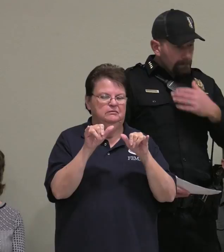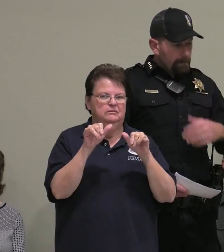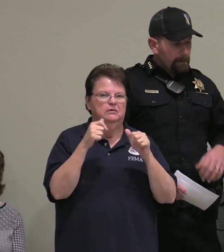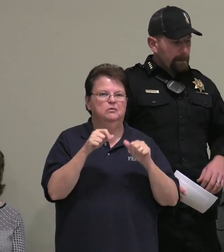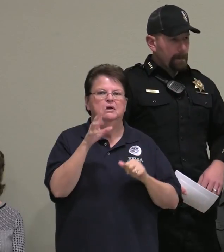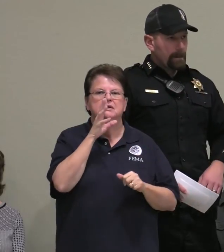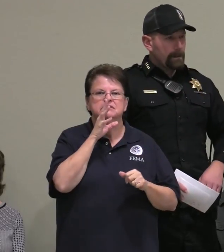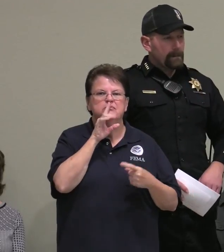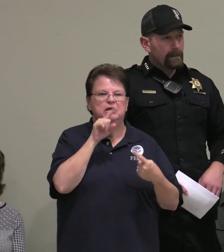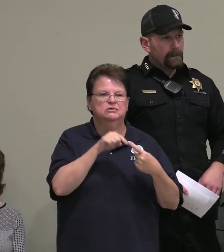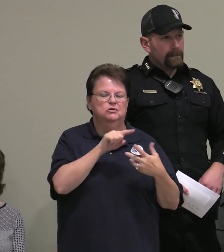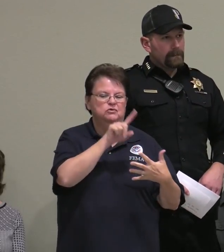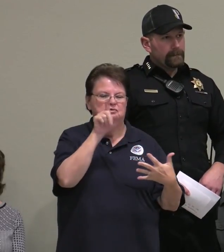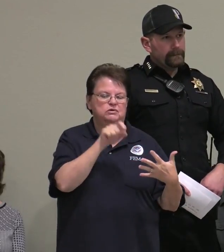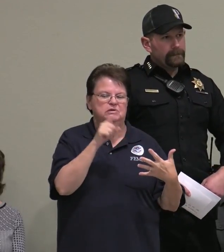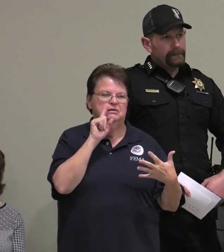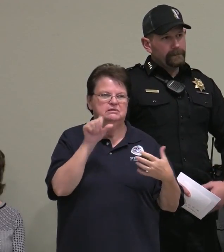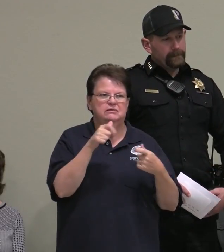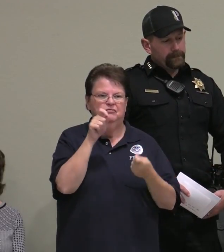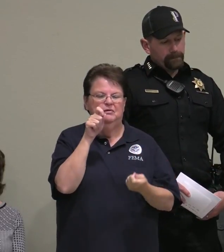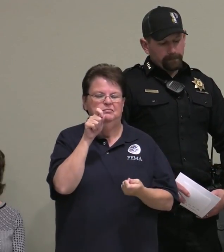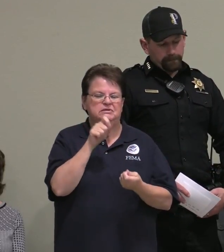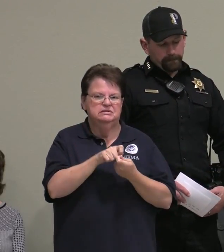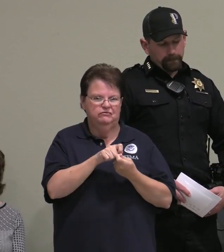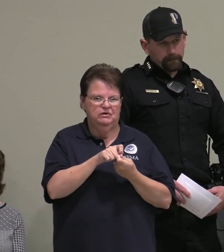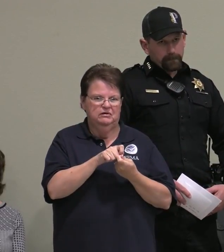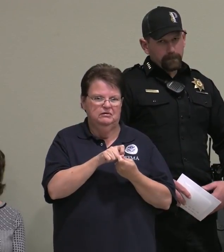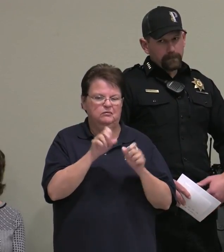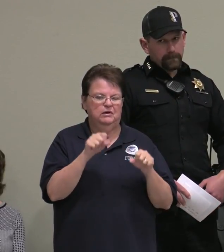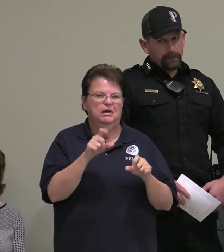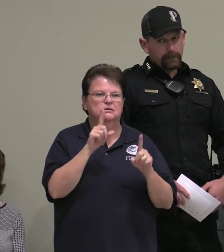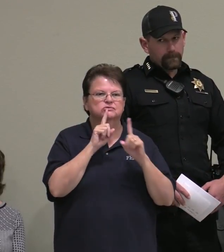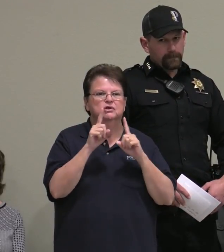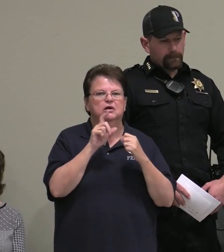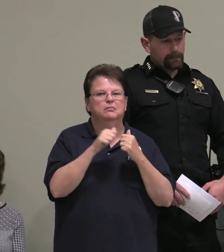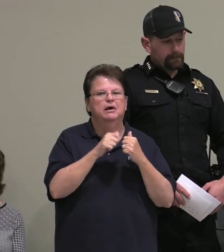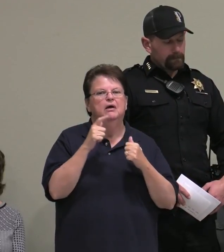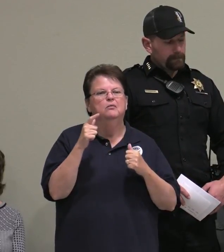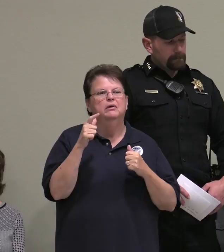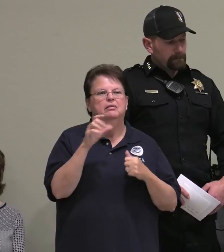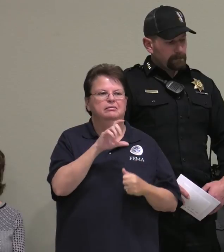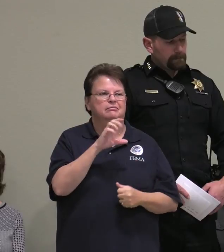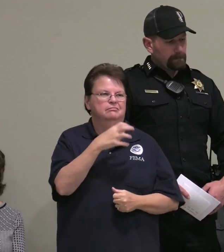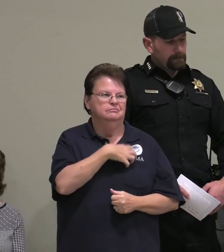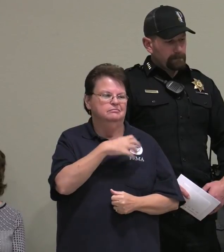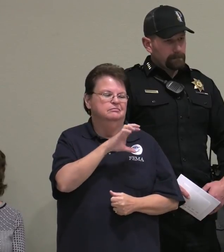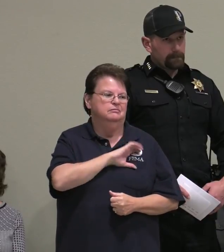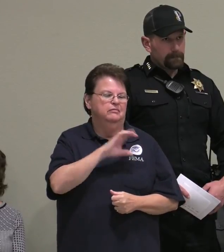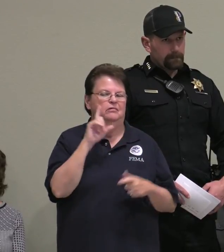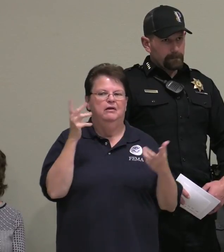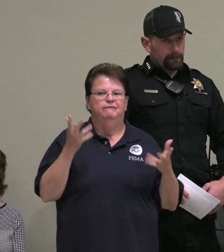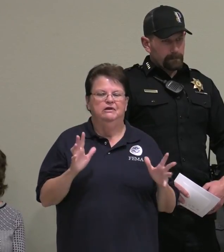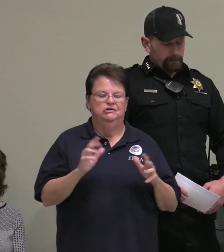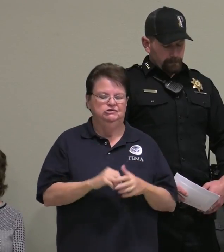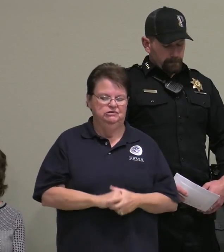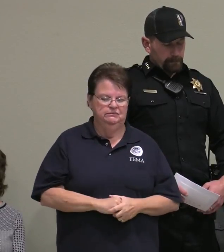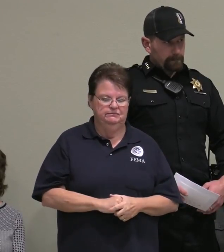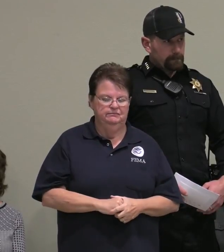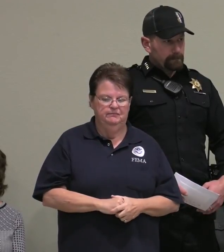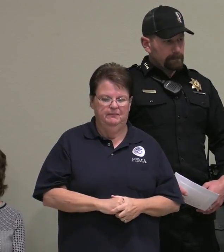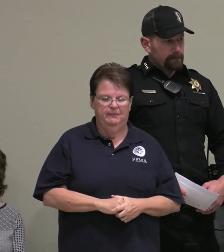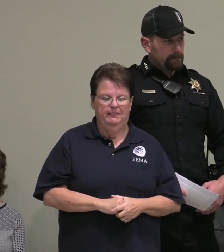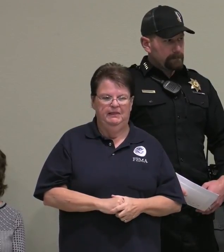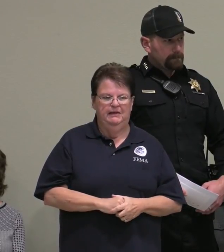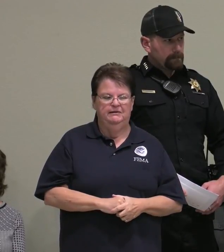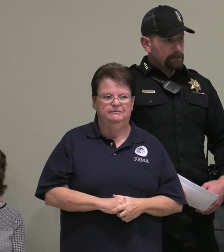to speak to those questions, and then if there's something specific, perhaps we can talk about it when the Chief and I are done. And I'll start